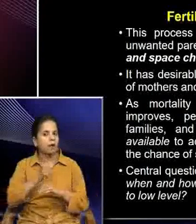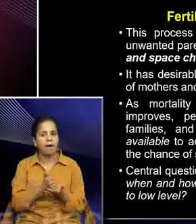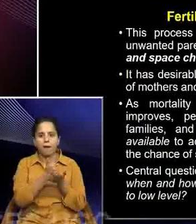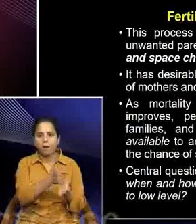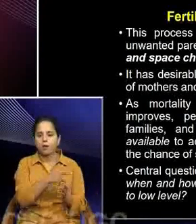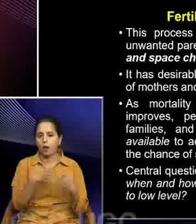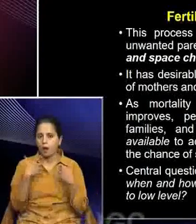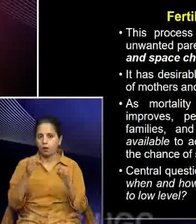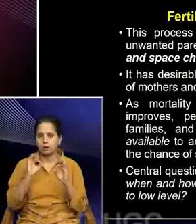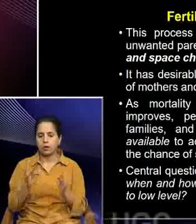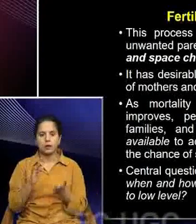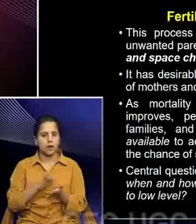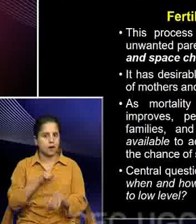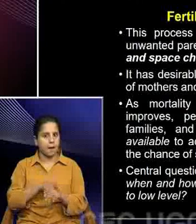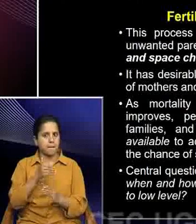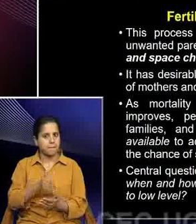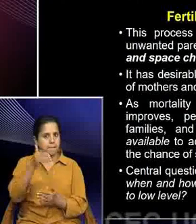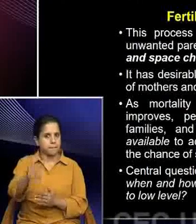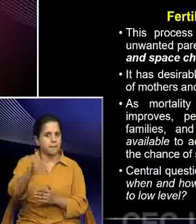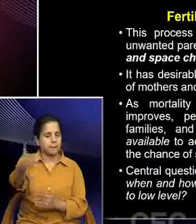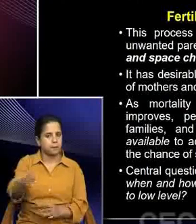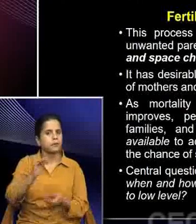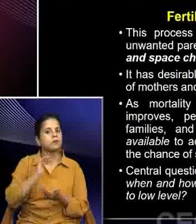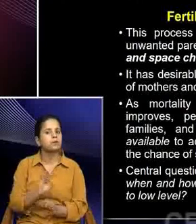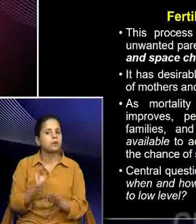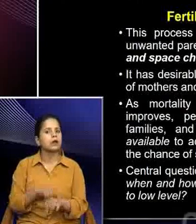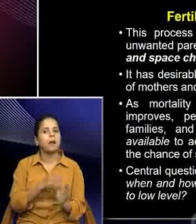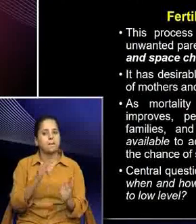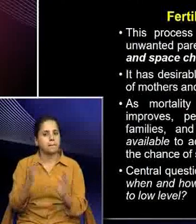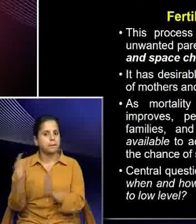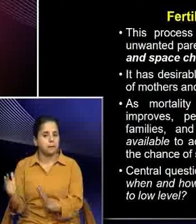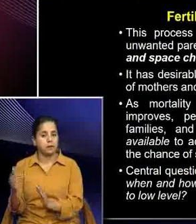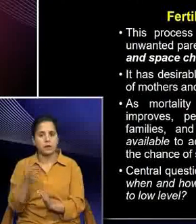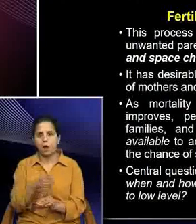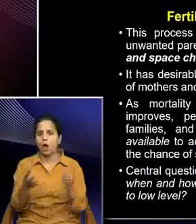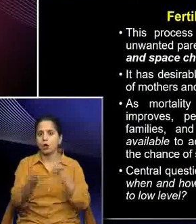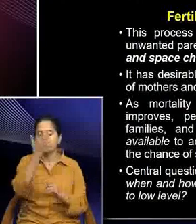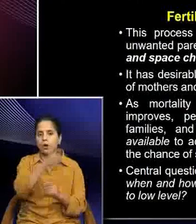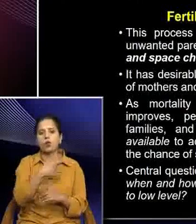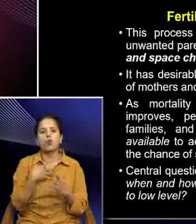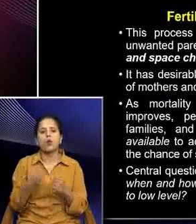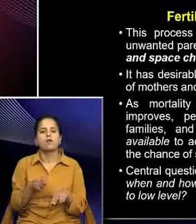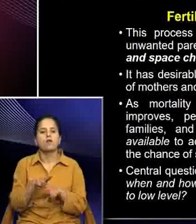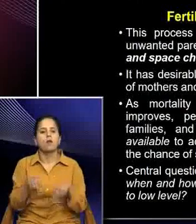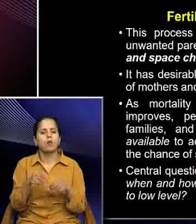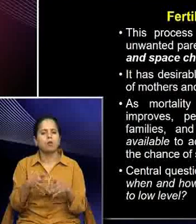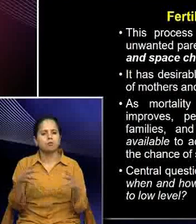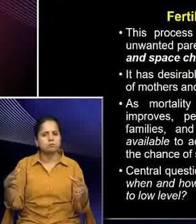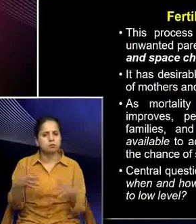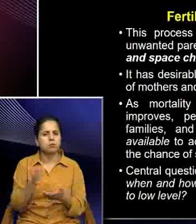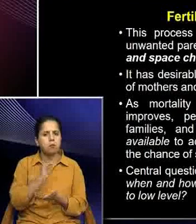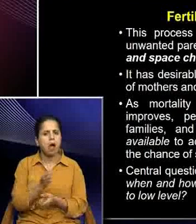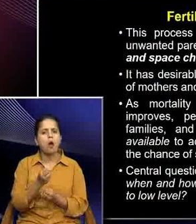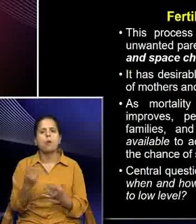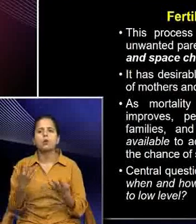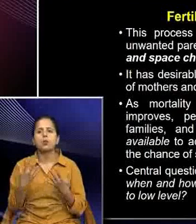healthy spacing between births. It allows them to achieve the desired family size, the number of children